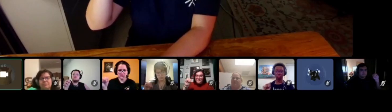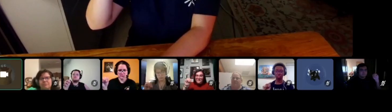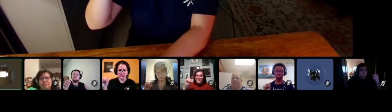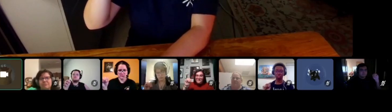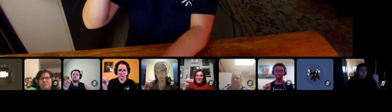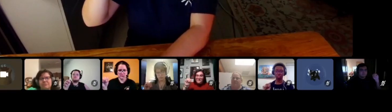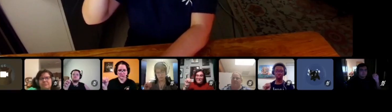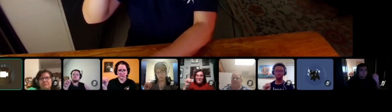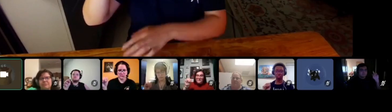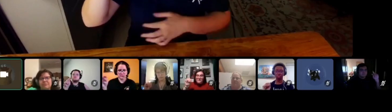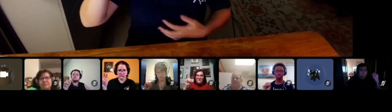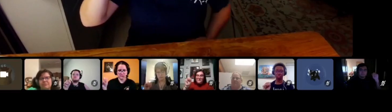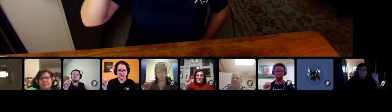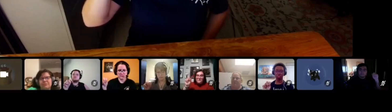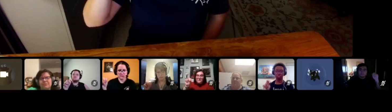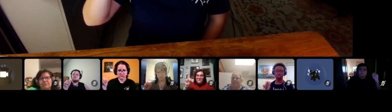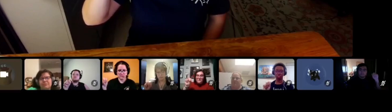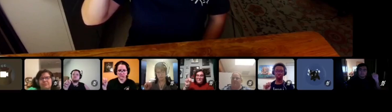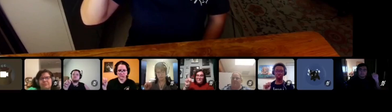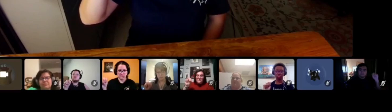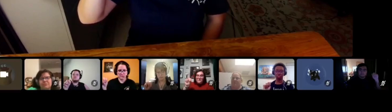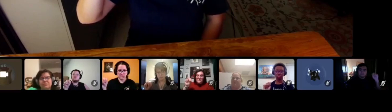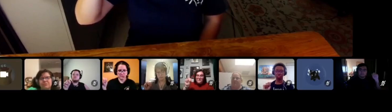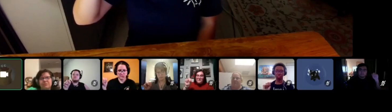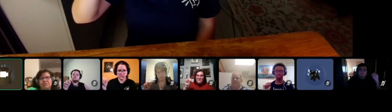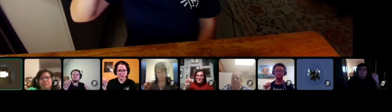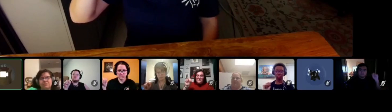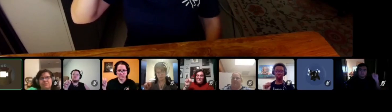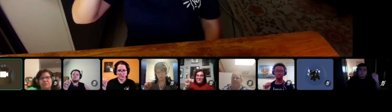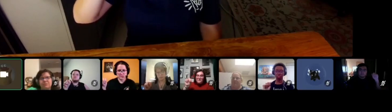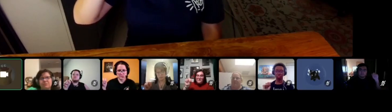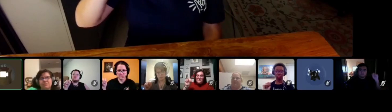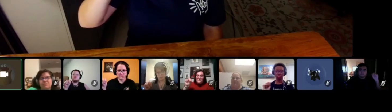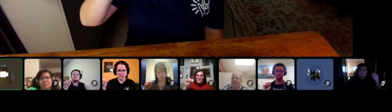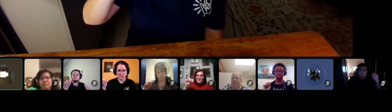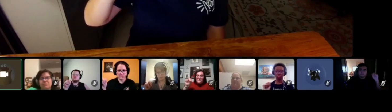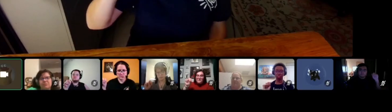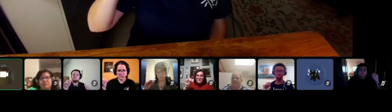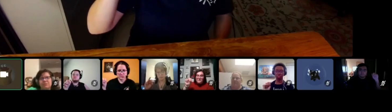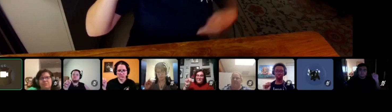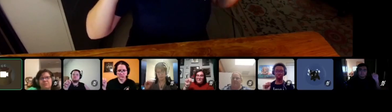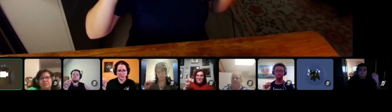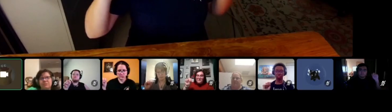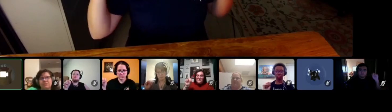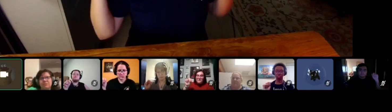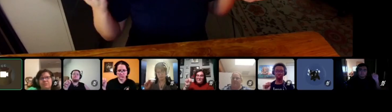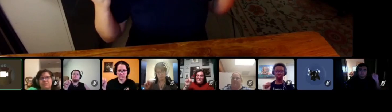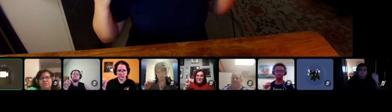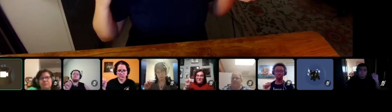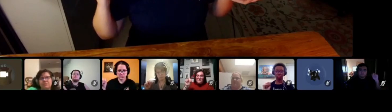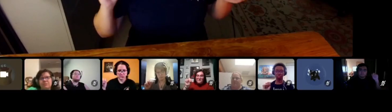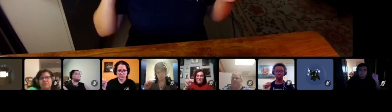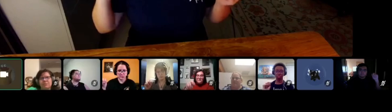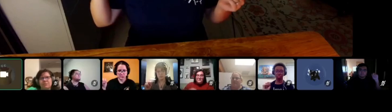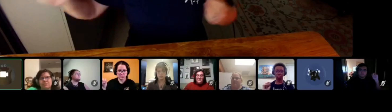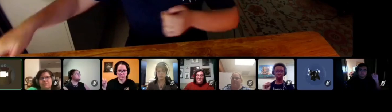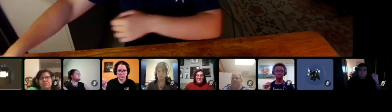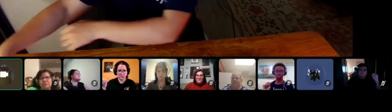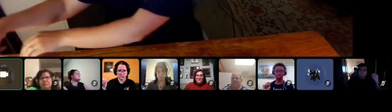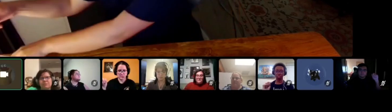Good. N. One way that I like to remember my N versus my M is whenever you write it,